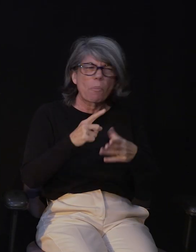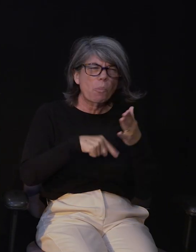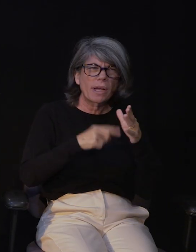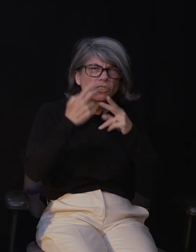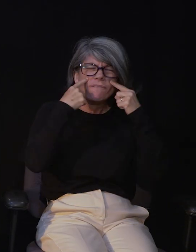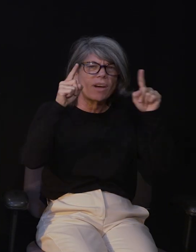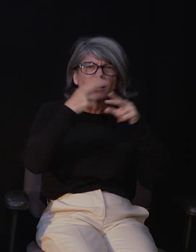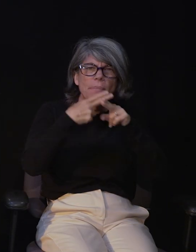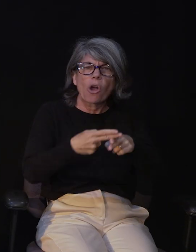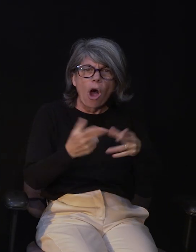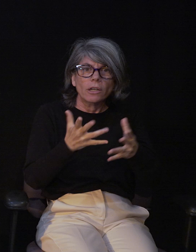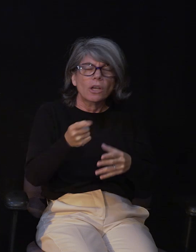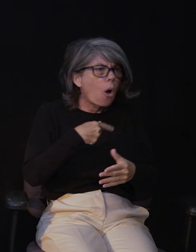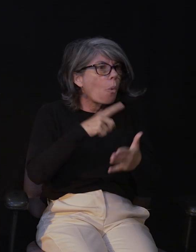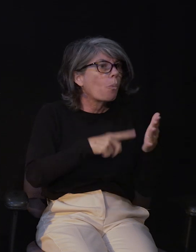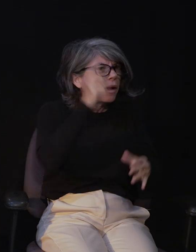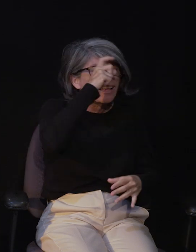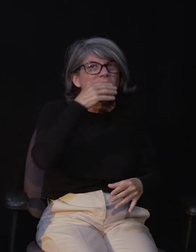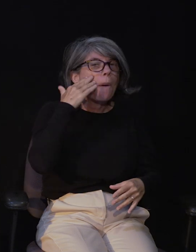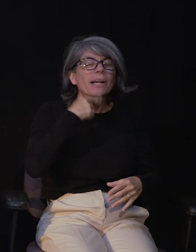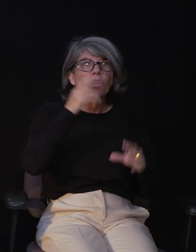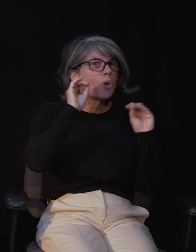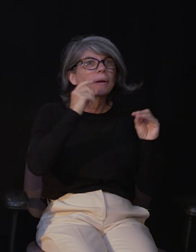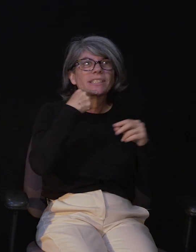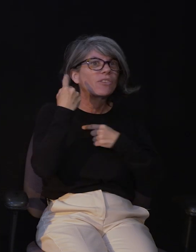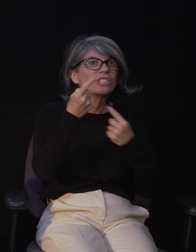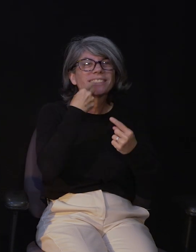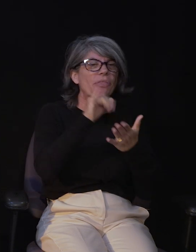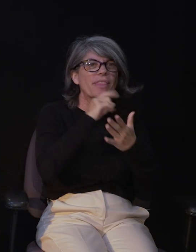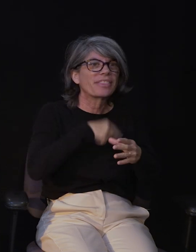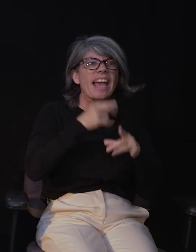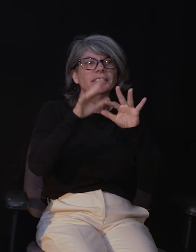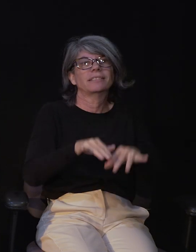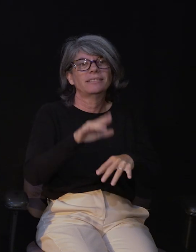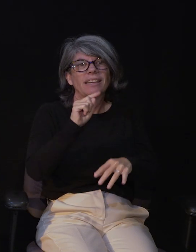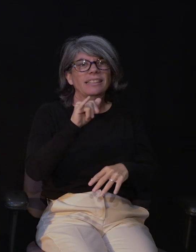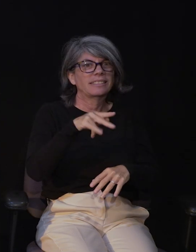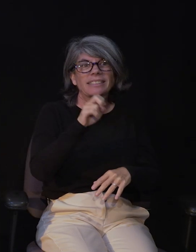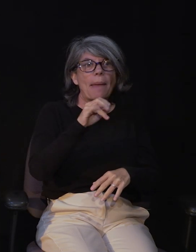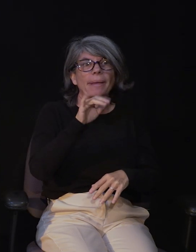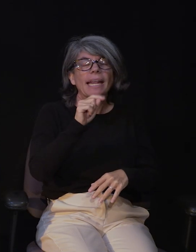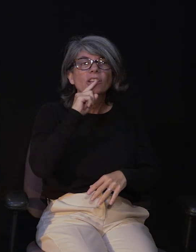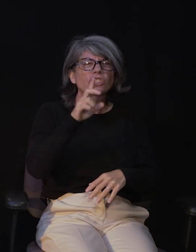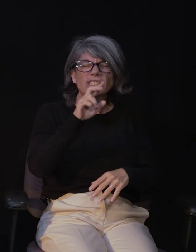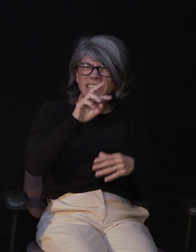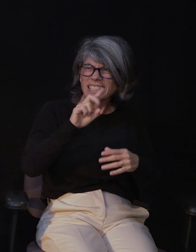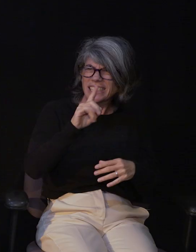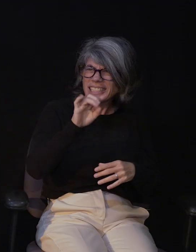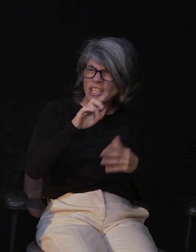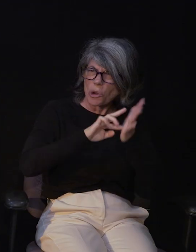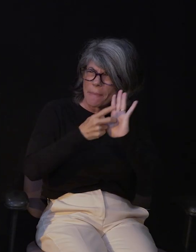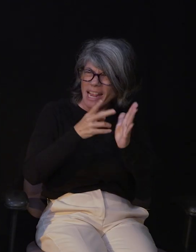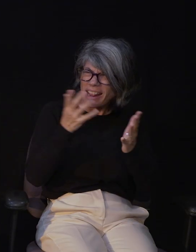file be called? Oh, you know what's clever? Oh my God, nobody's ever said that sentence before in the history of the world. Type it in, and it'll just be, did you mean da-da-da? And I'm